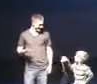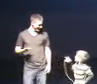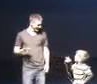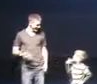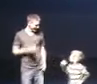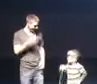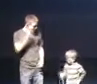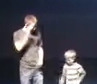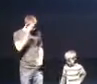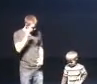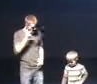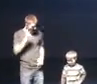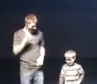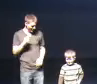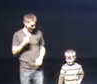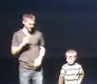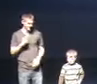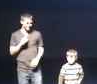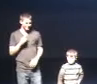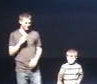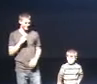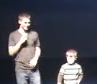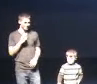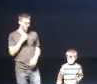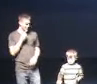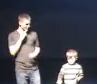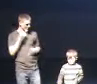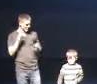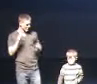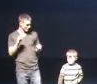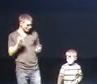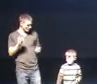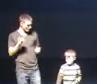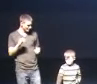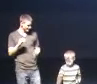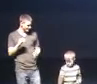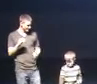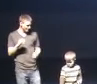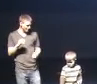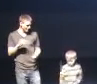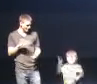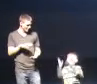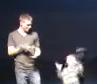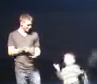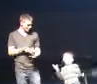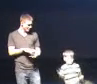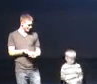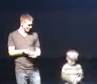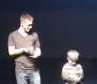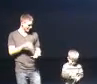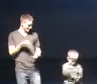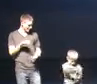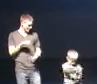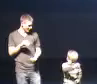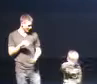Now the little boy doesn't say a word, picks up his ball,